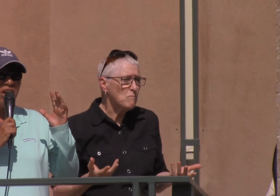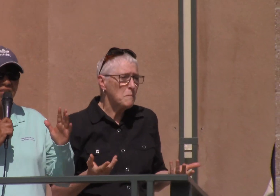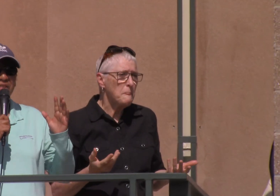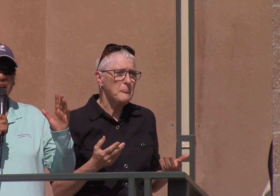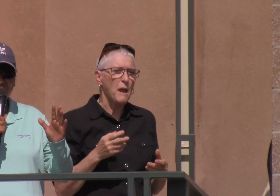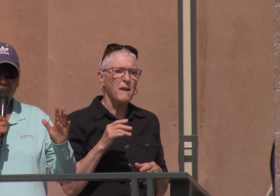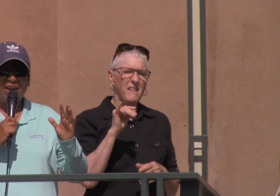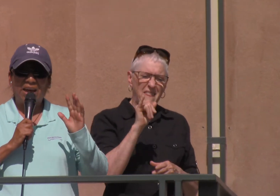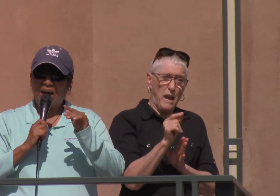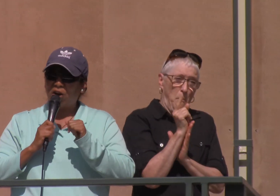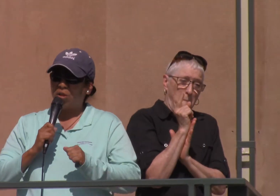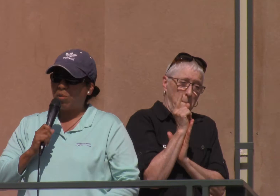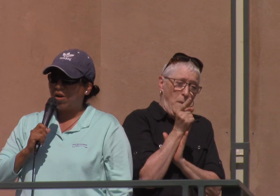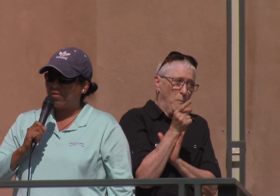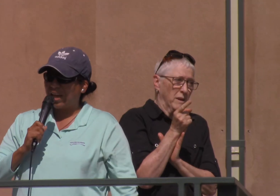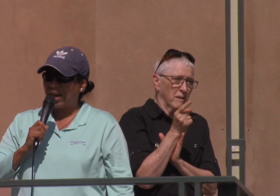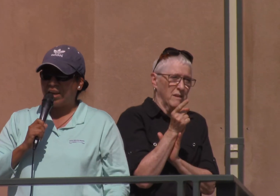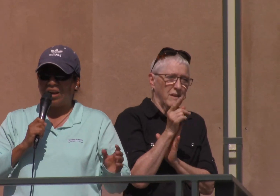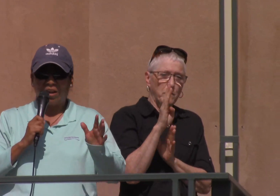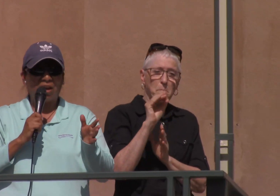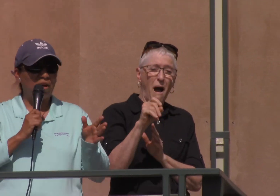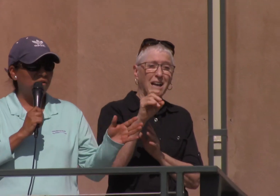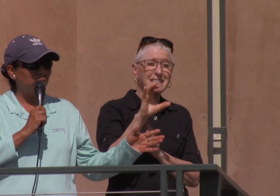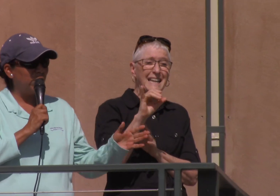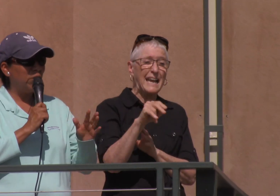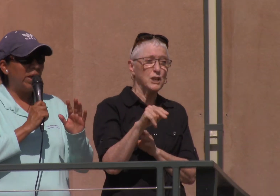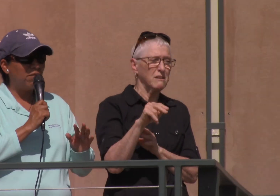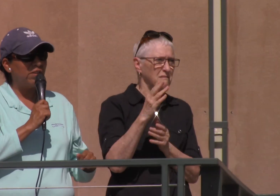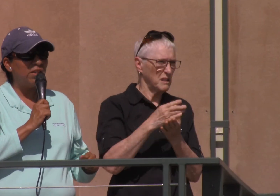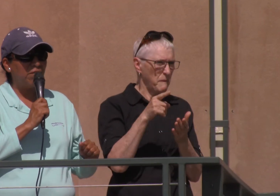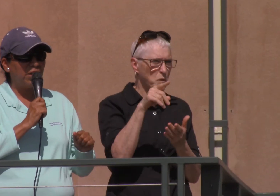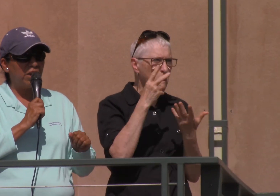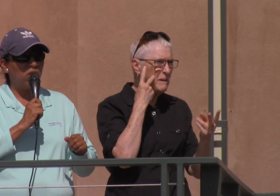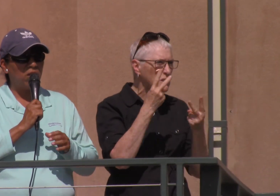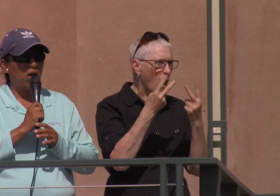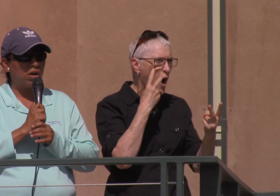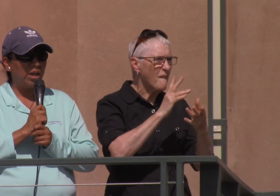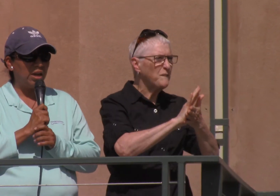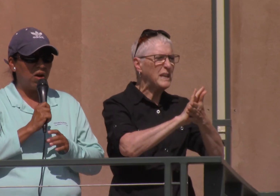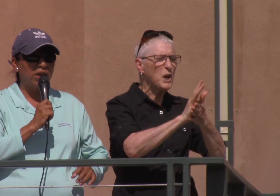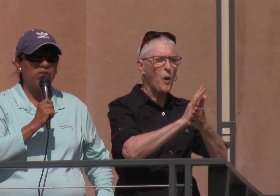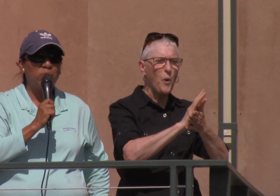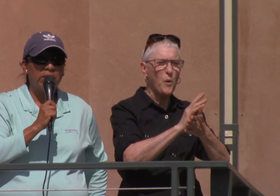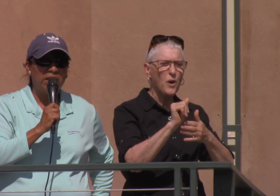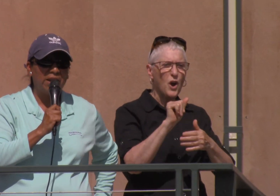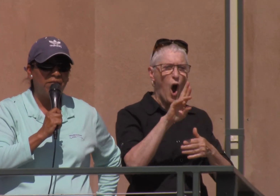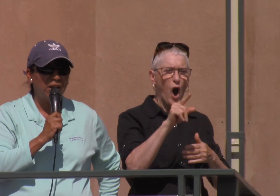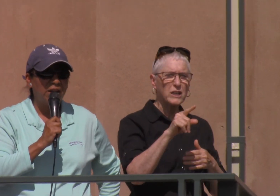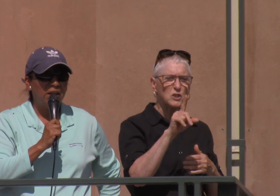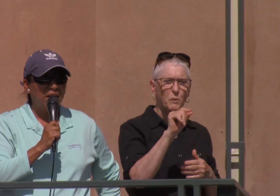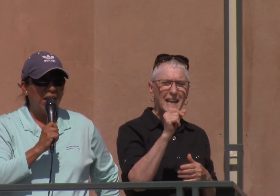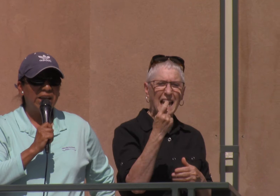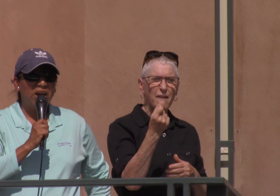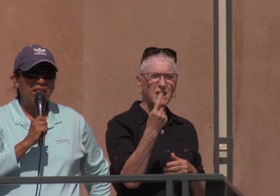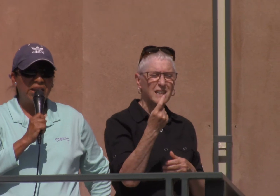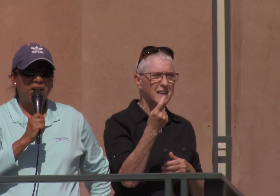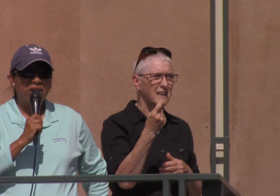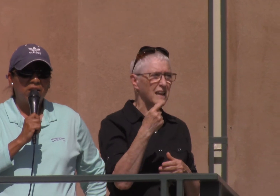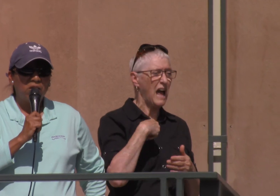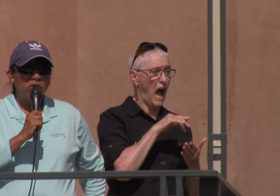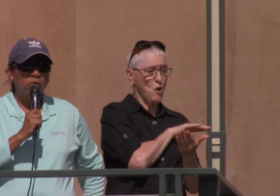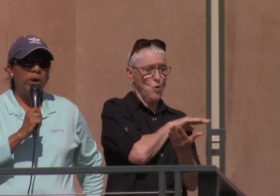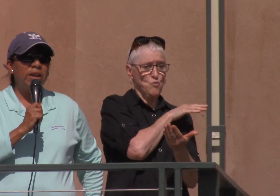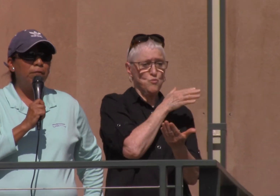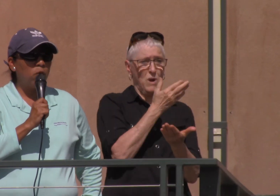And just then, out of the box canyon, and some of you may have seen the video in August 2011, I got